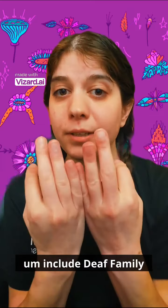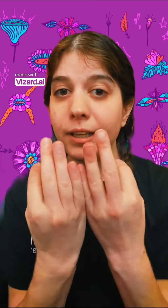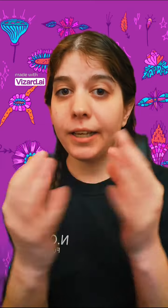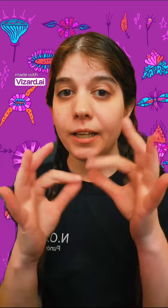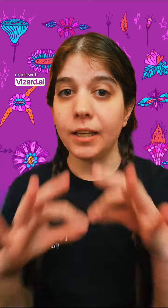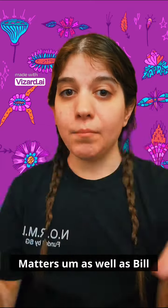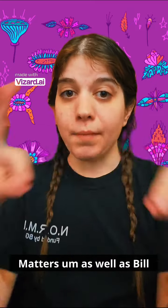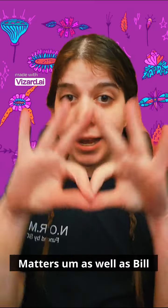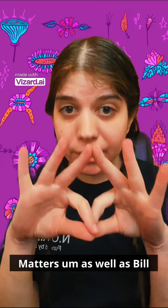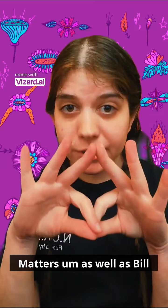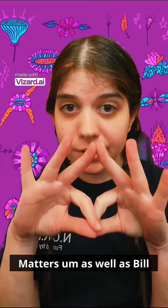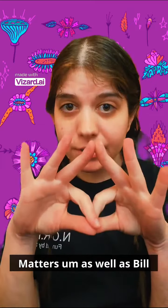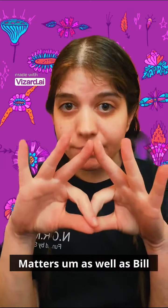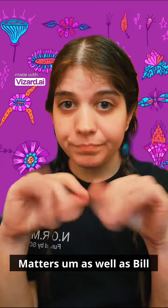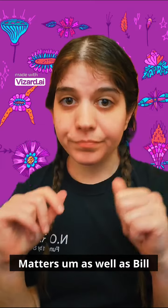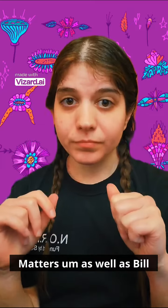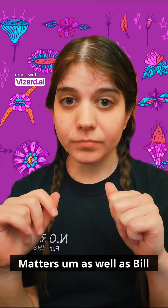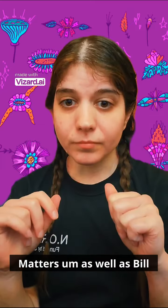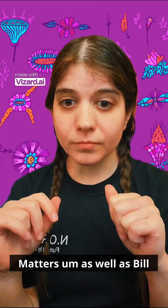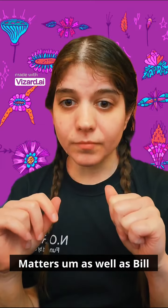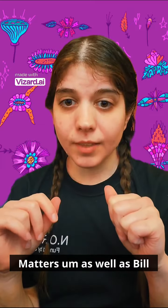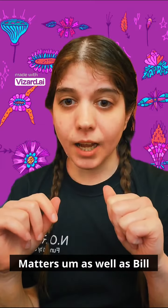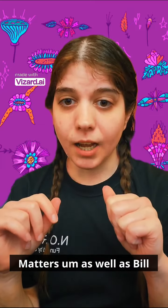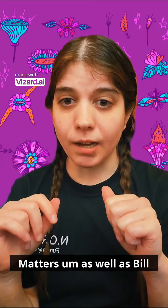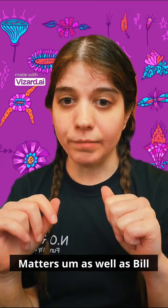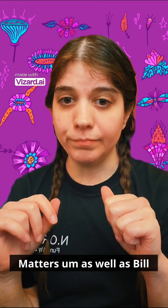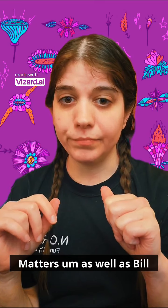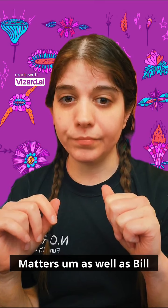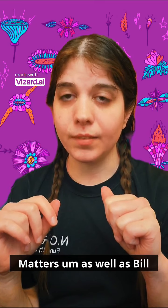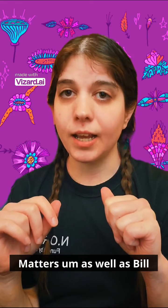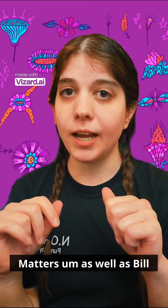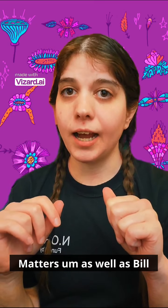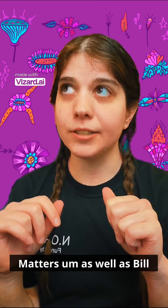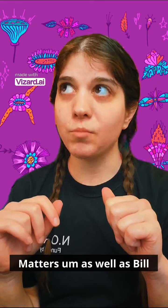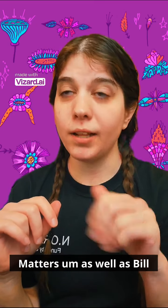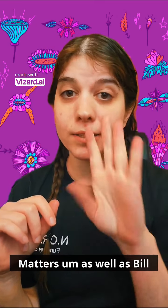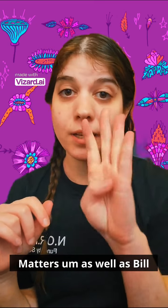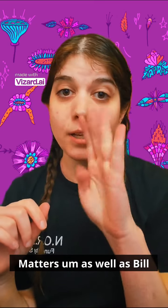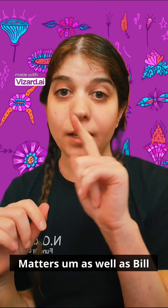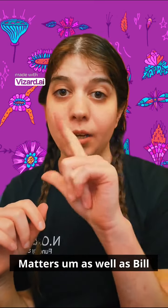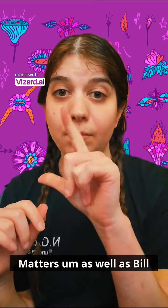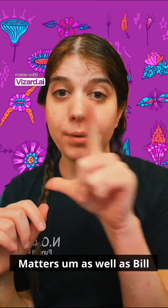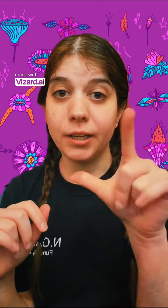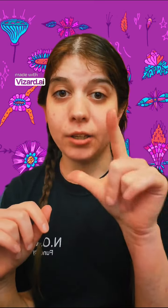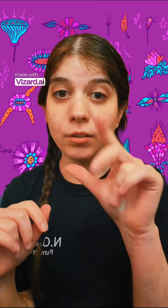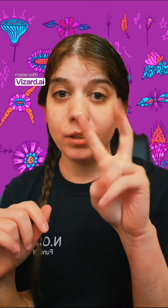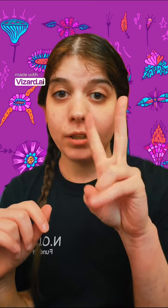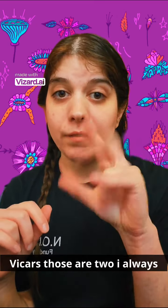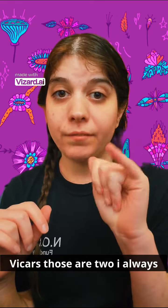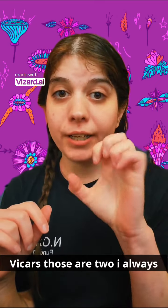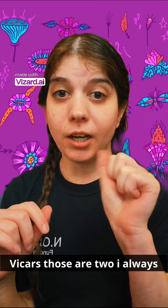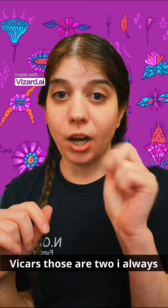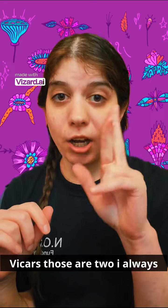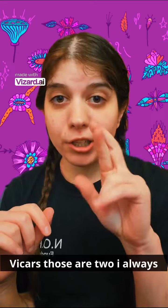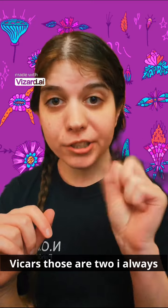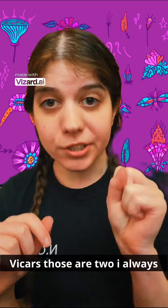Family Matters, as well as Bill Vicars. Those